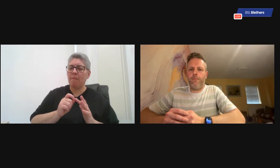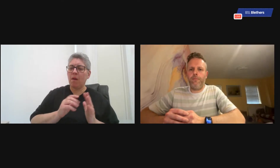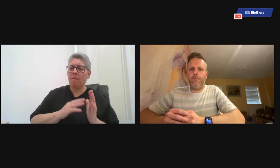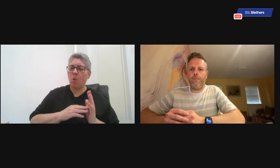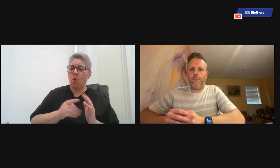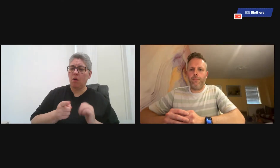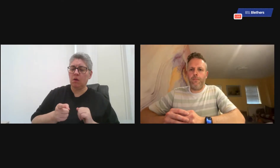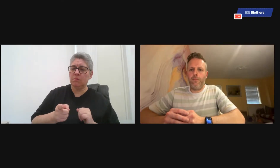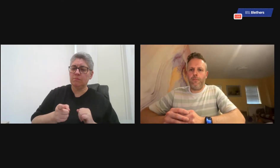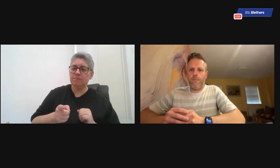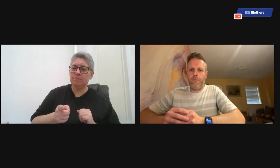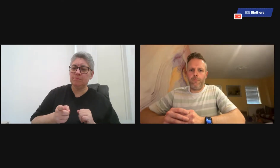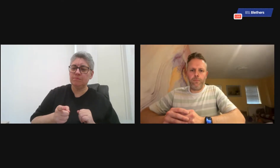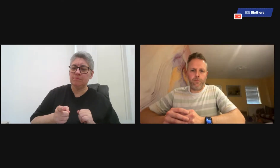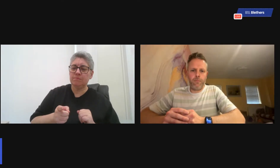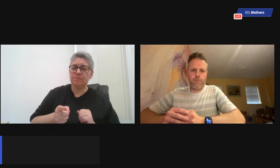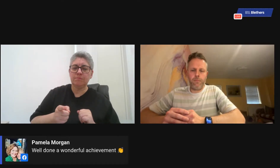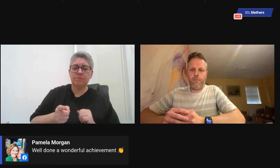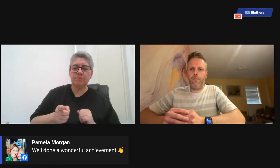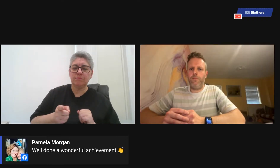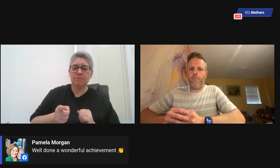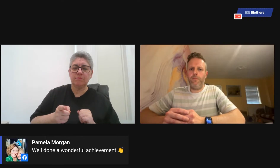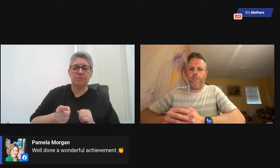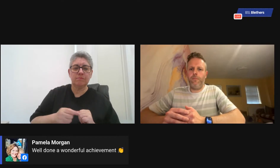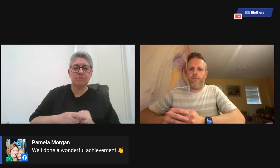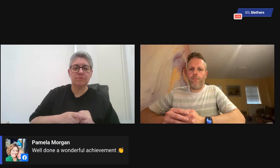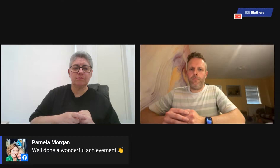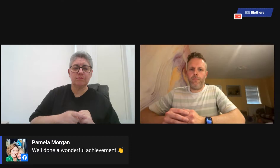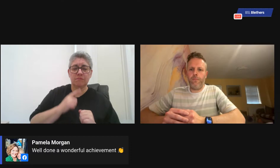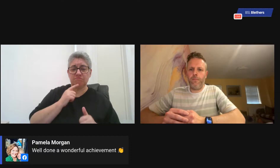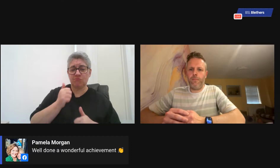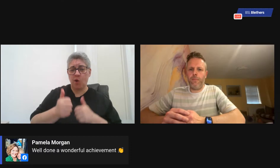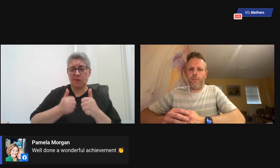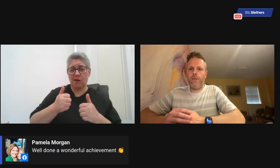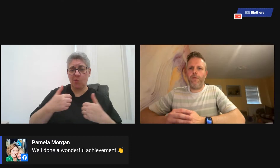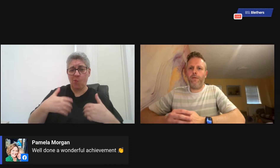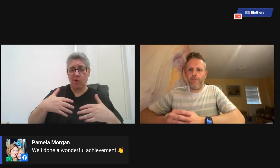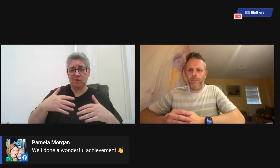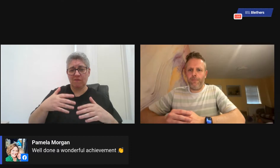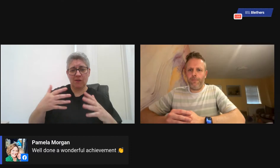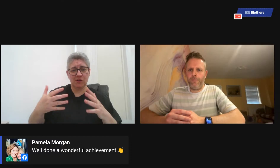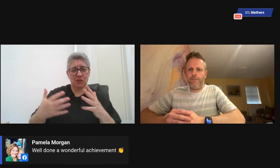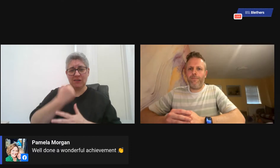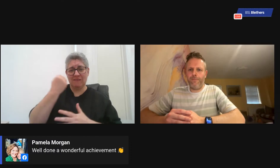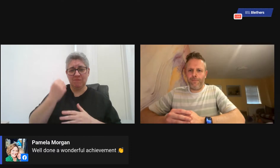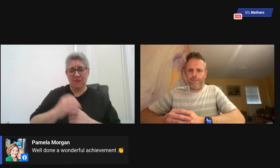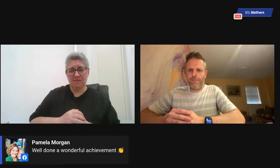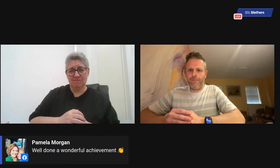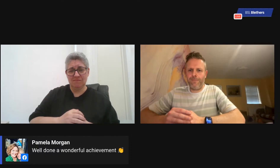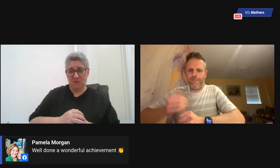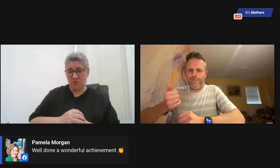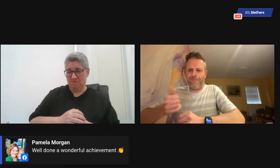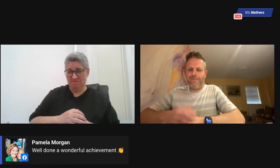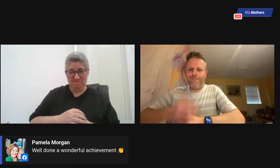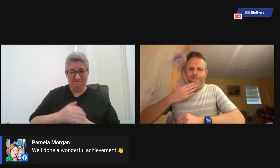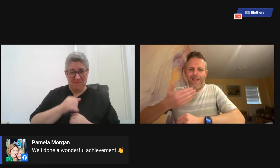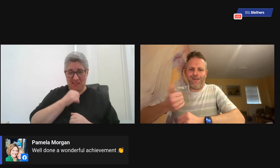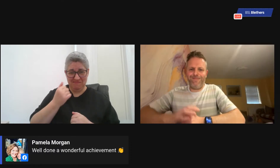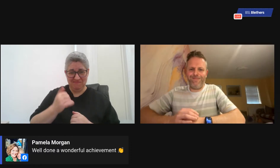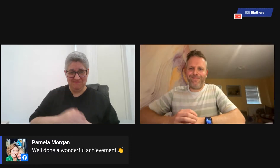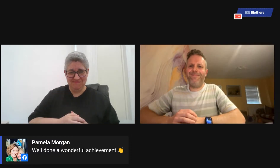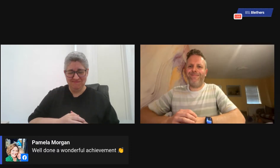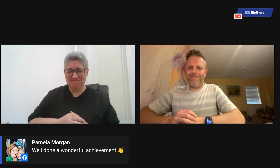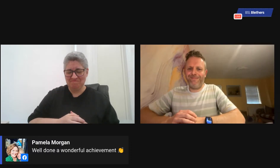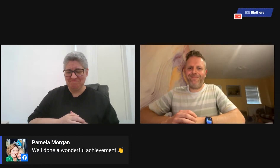that support. Okay, and we've got another comment in from Pamela Morgan, who just wants to say, well done, what a